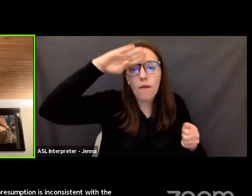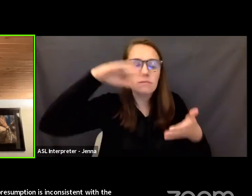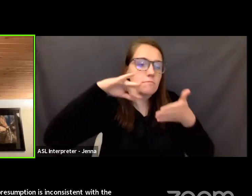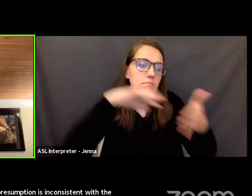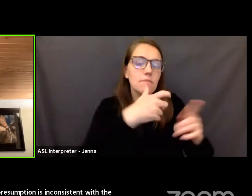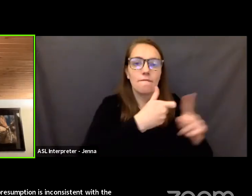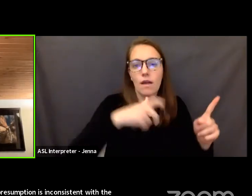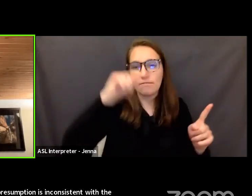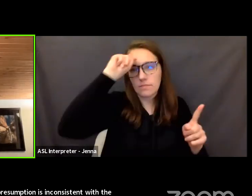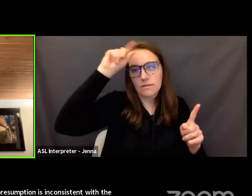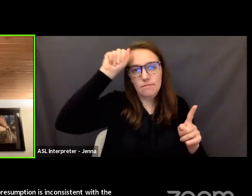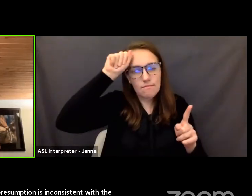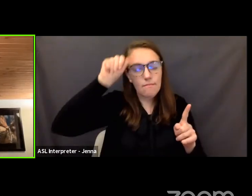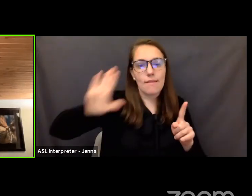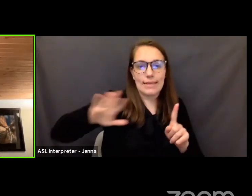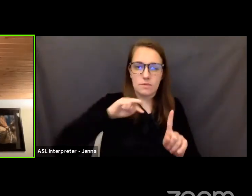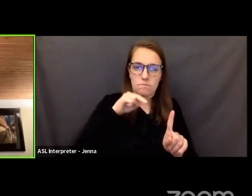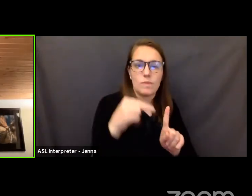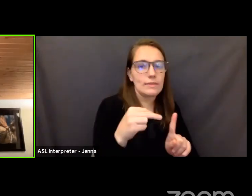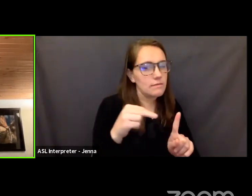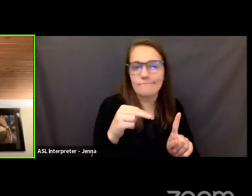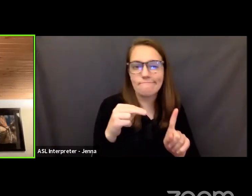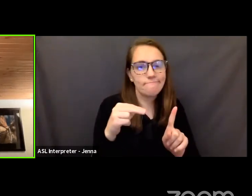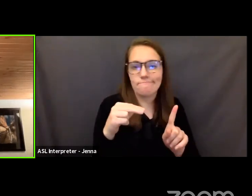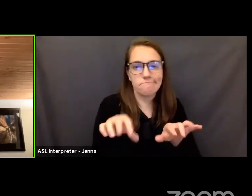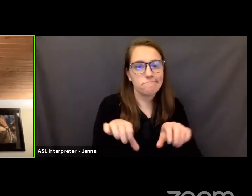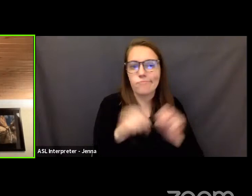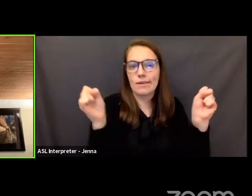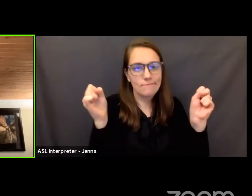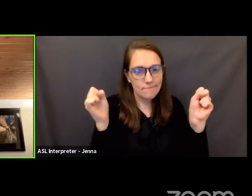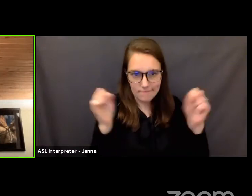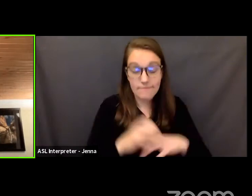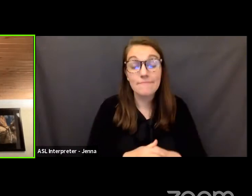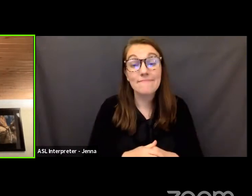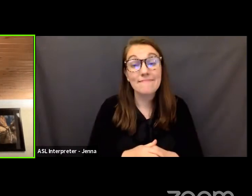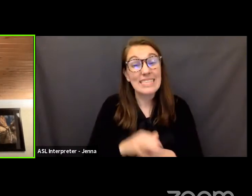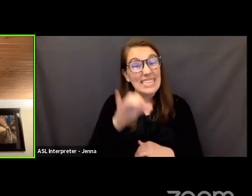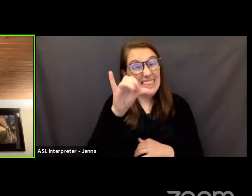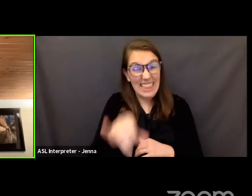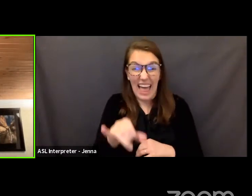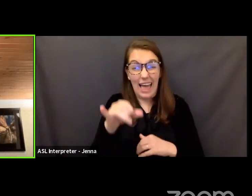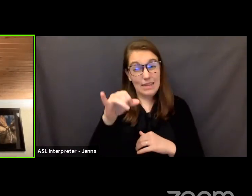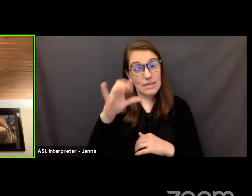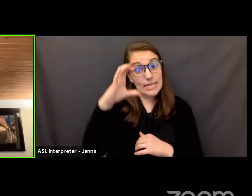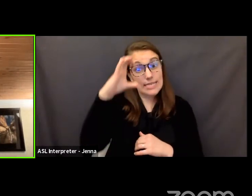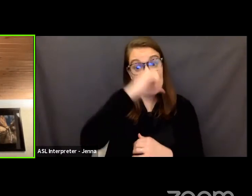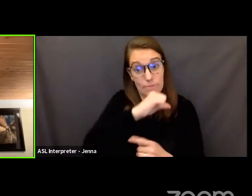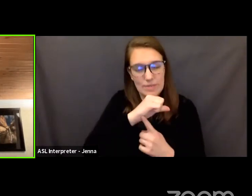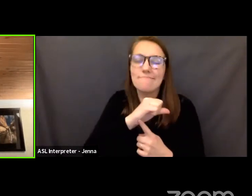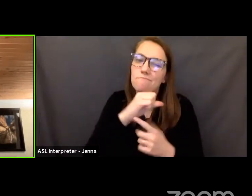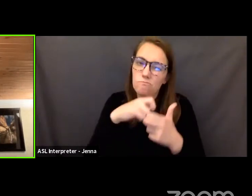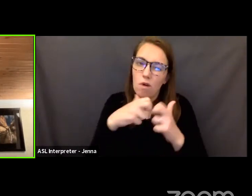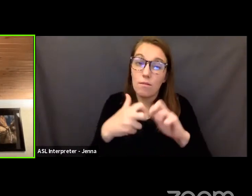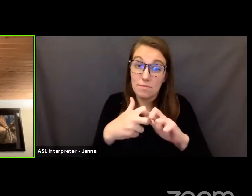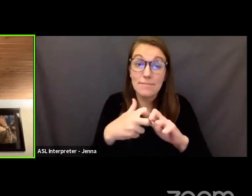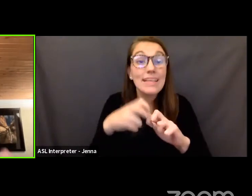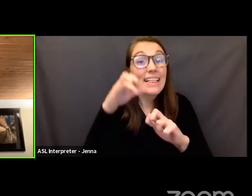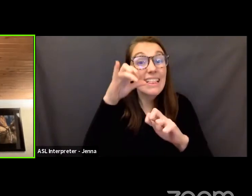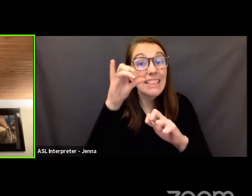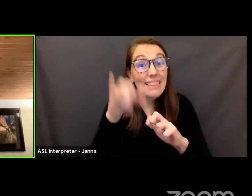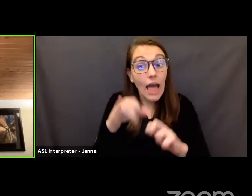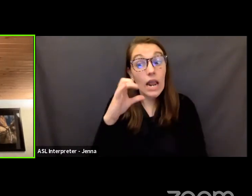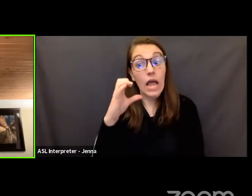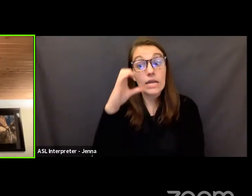Aquinas. Now, as it turns out, that problematic premise was also one of the cornerstones of the